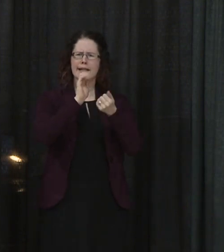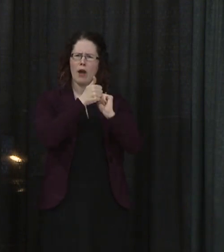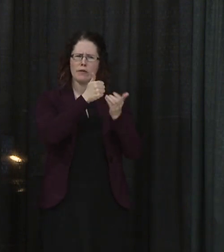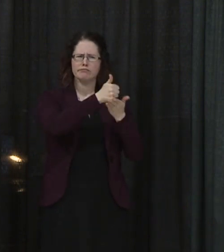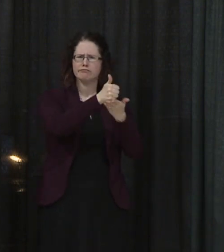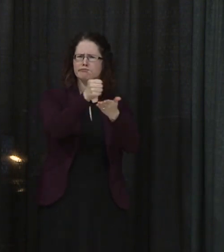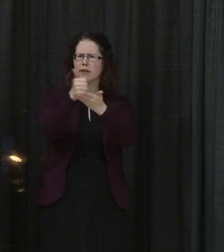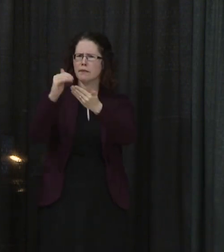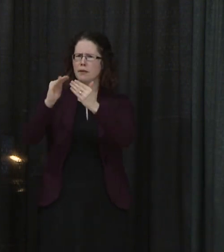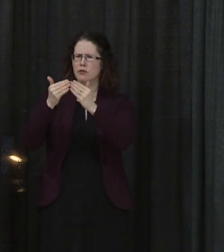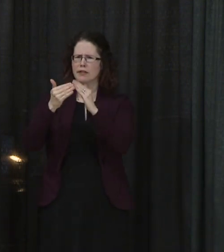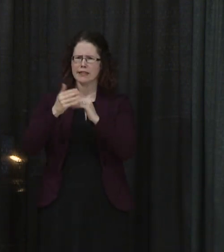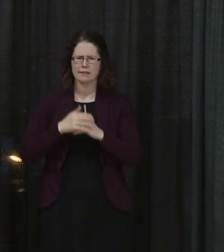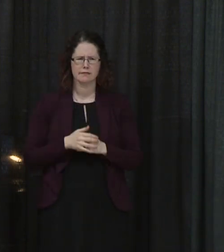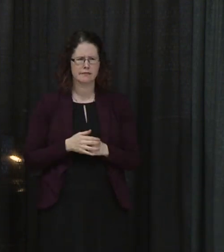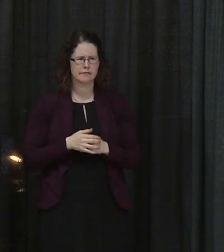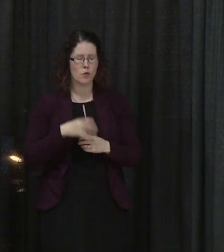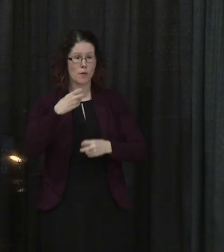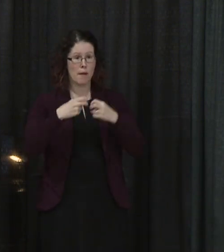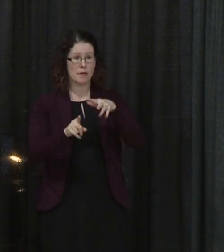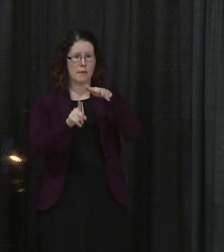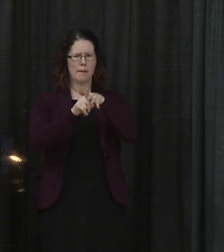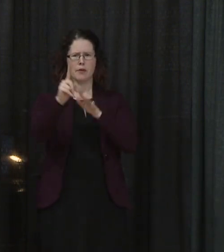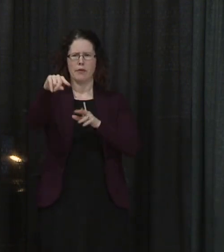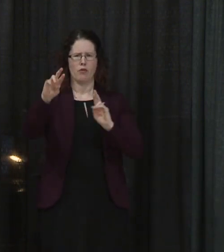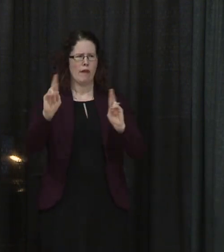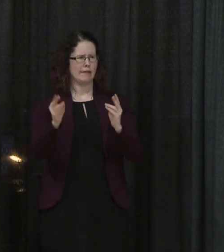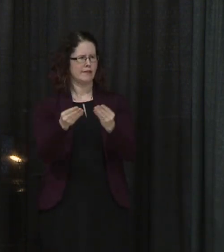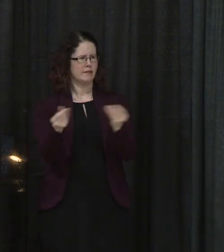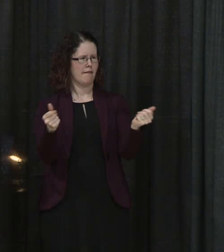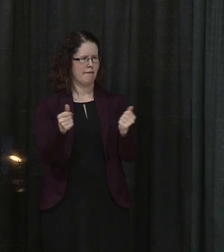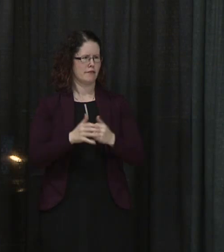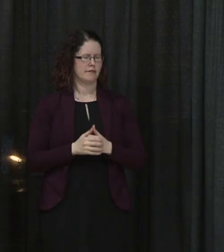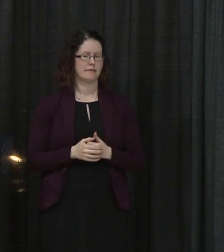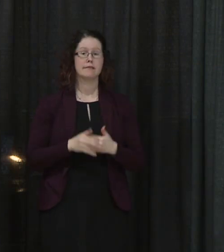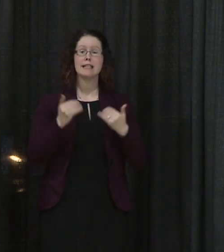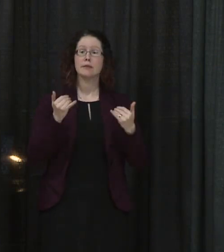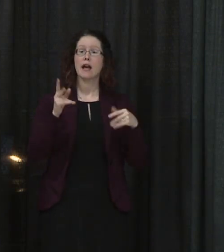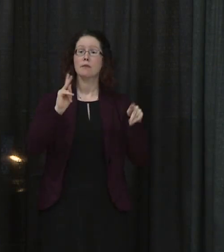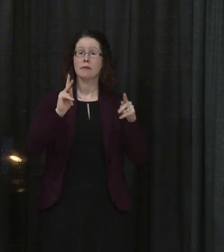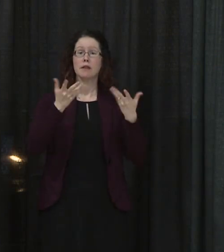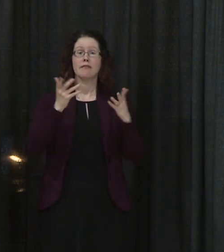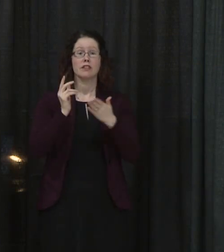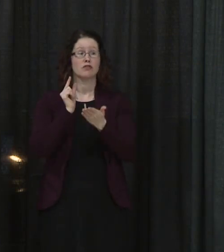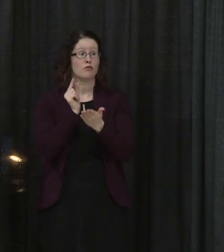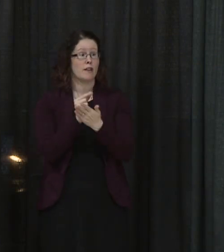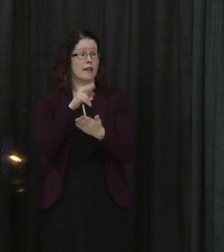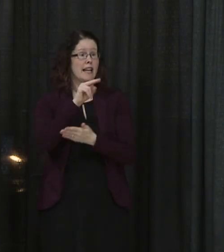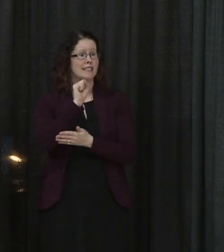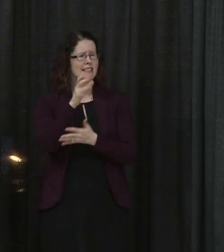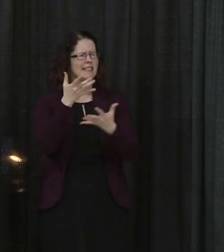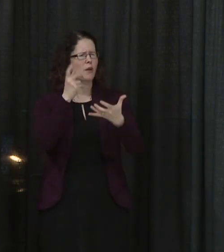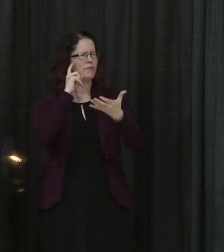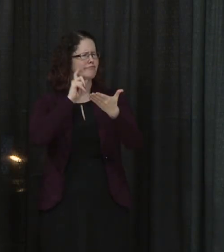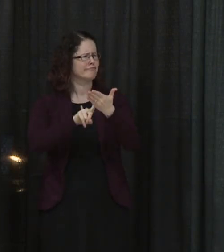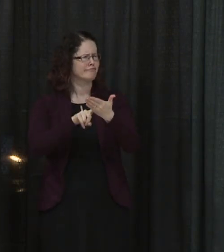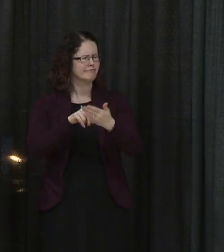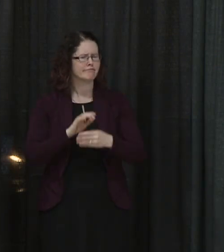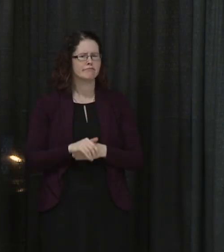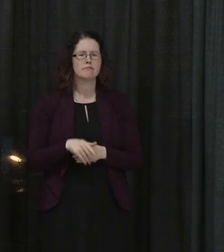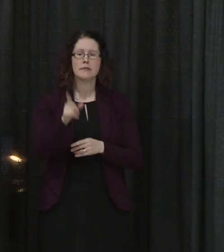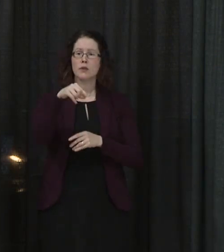when faced with the unexpected. So I want to acknowledge our alumni joining us today. If you are a past graduate